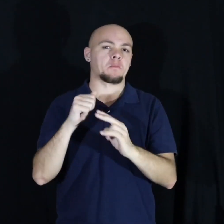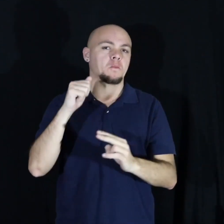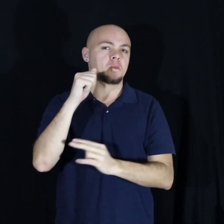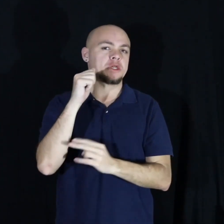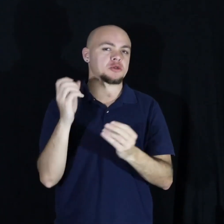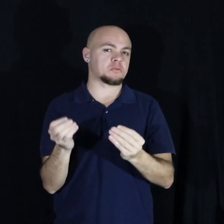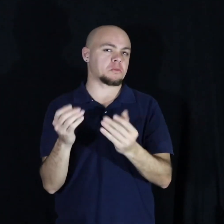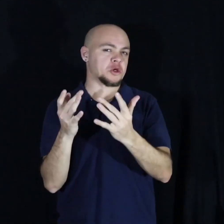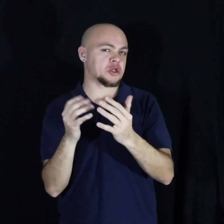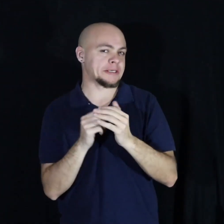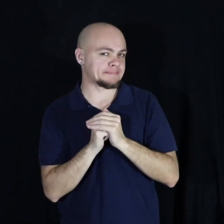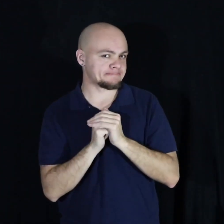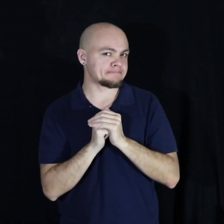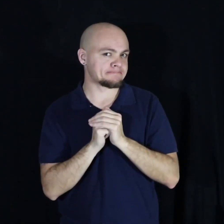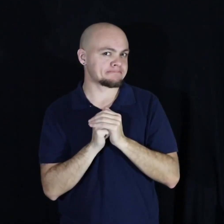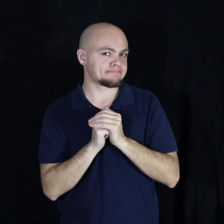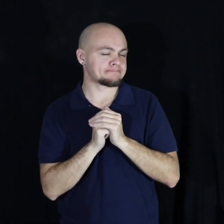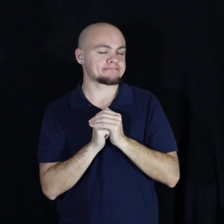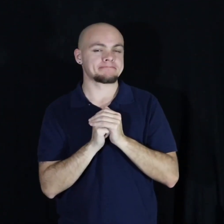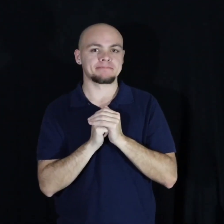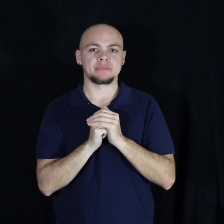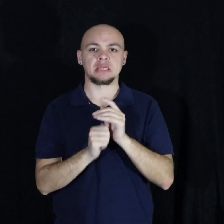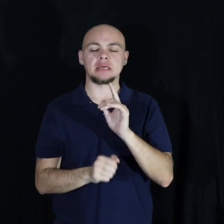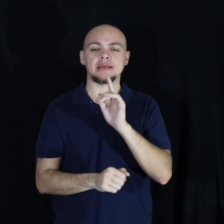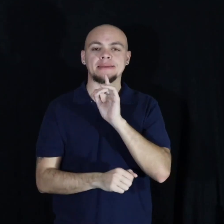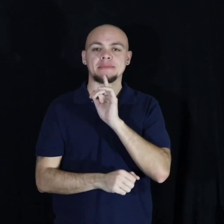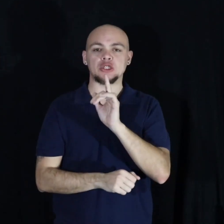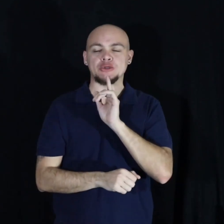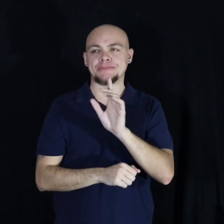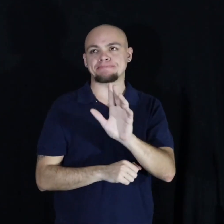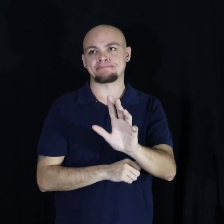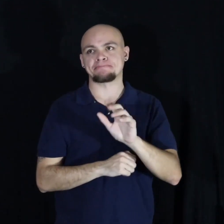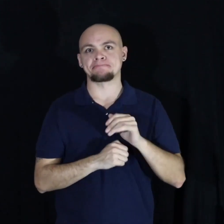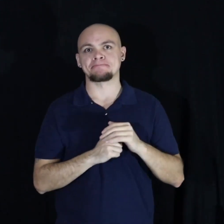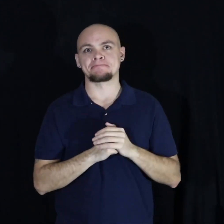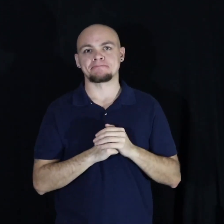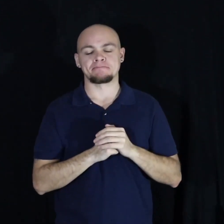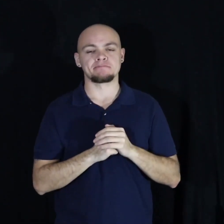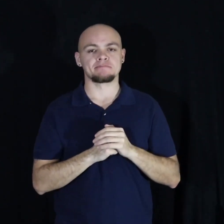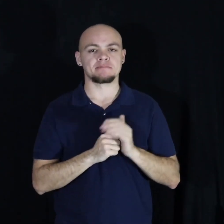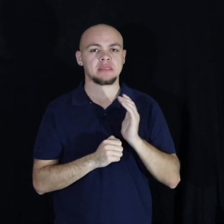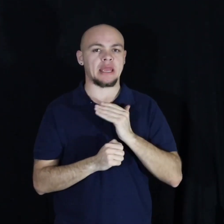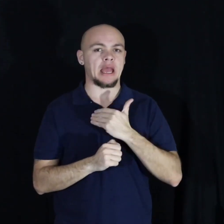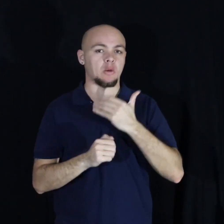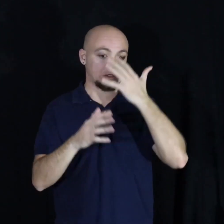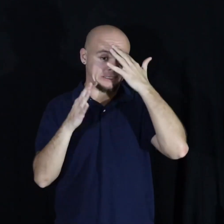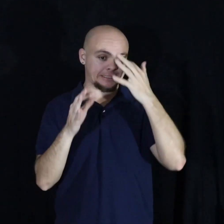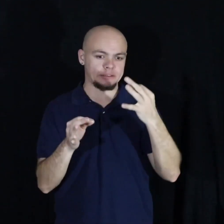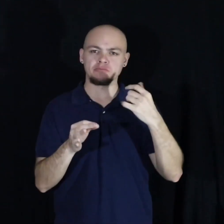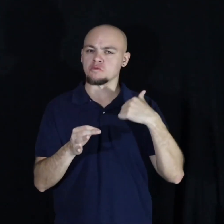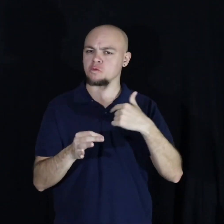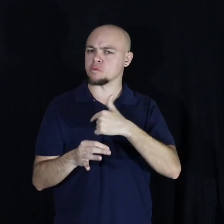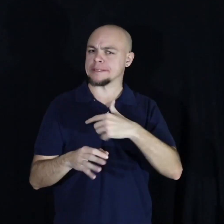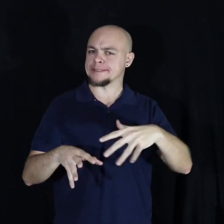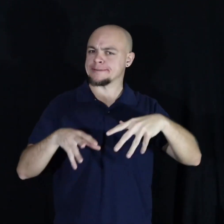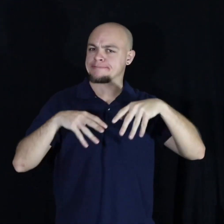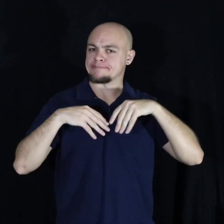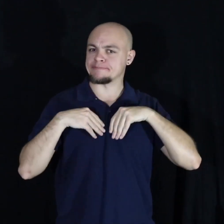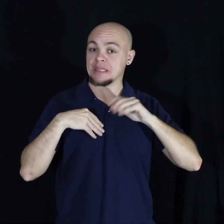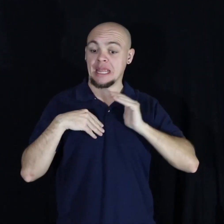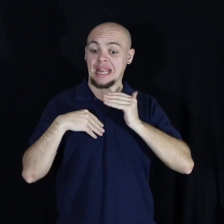right? We want to make sure that we own our decisions and that we show up in our